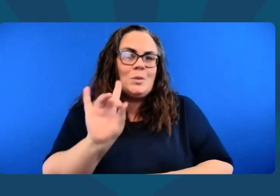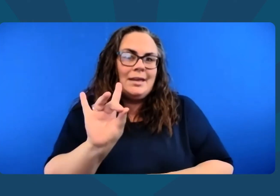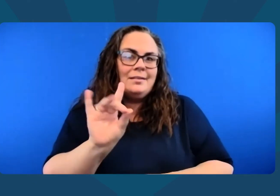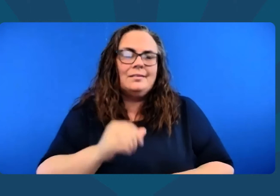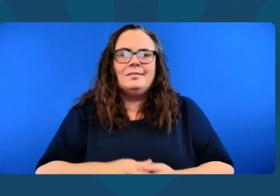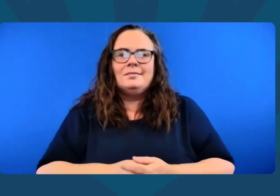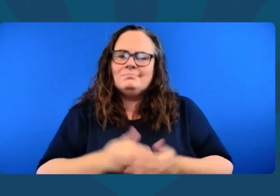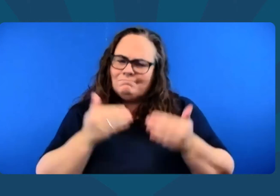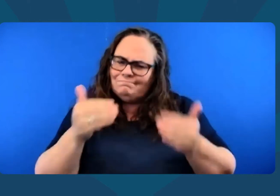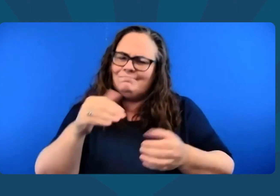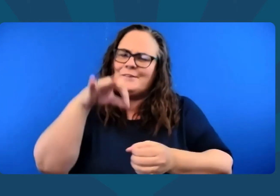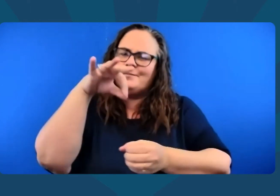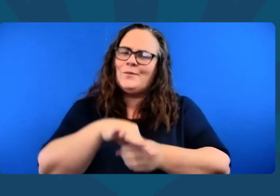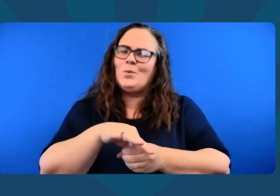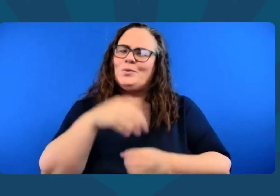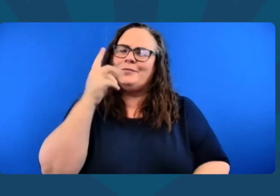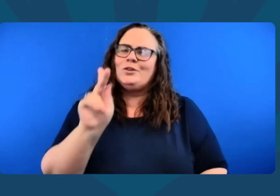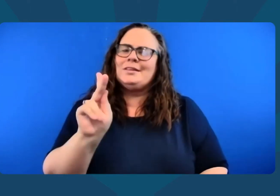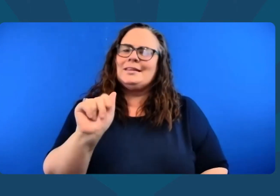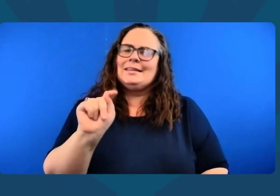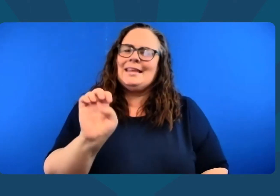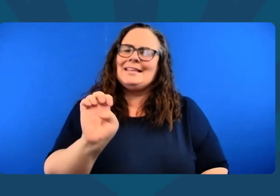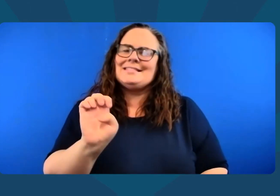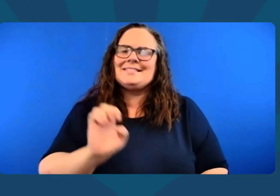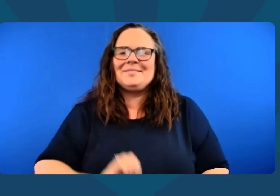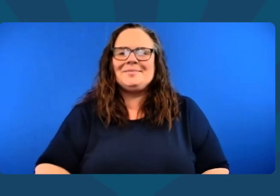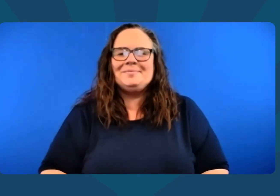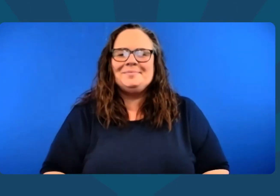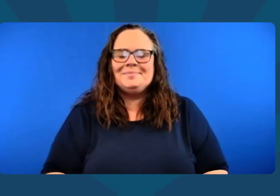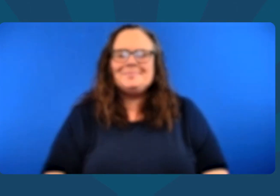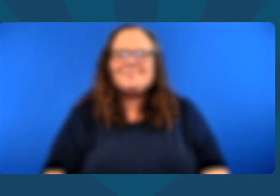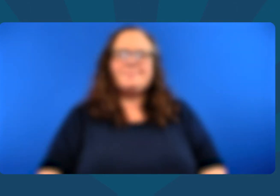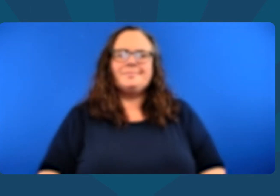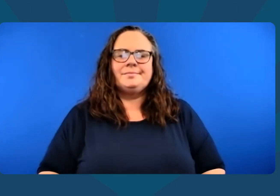LD28. Vote for Kate.